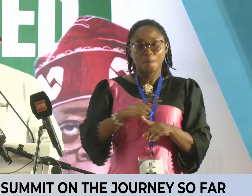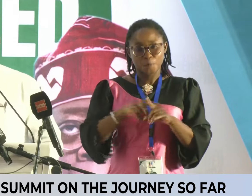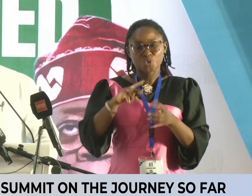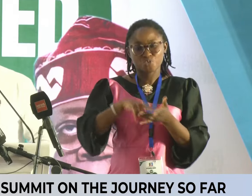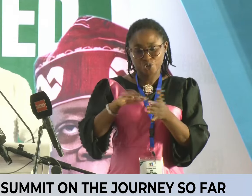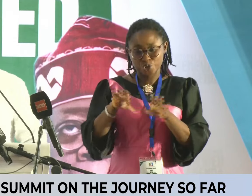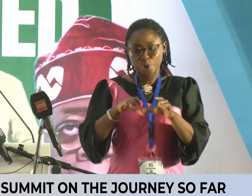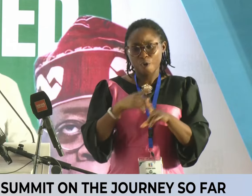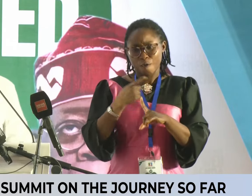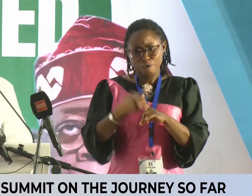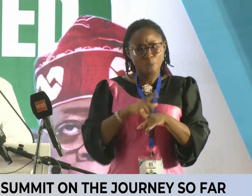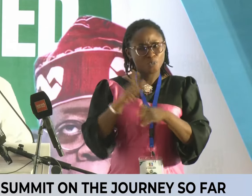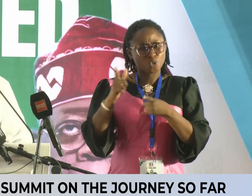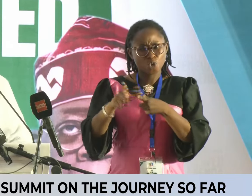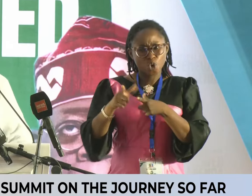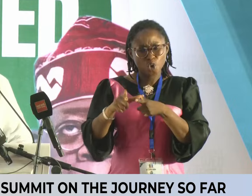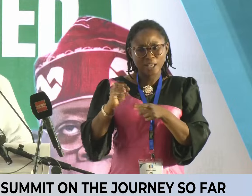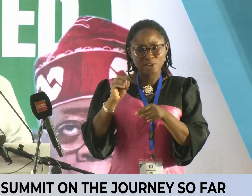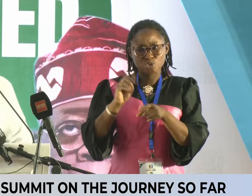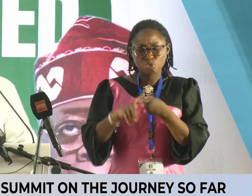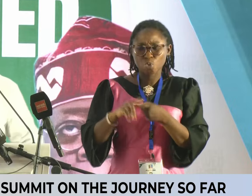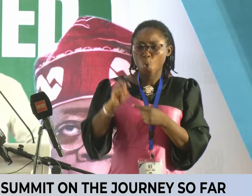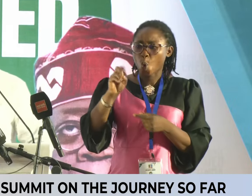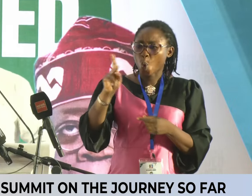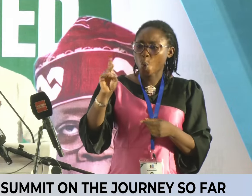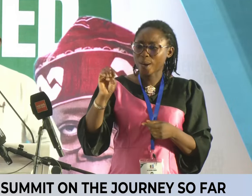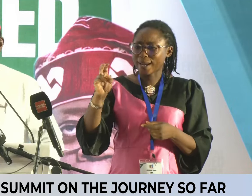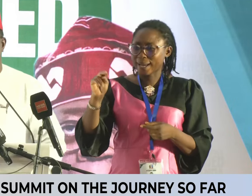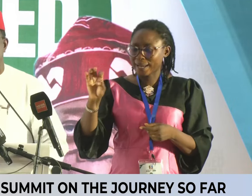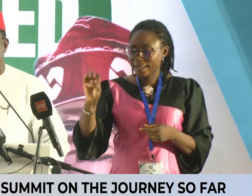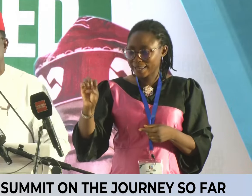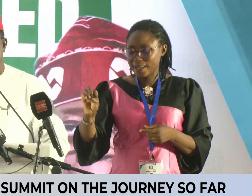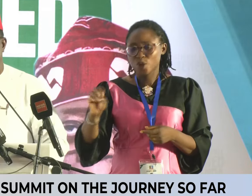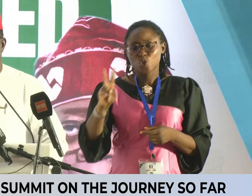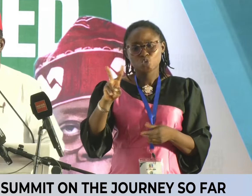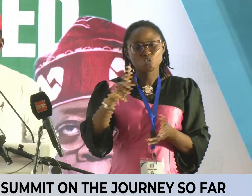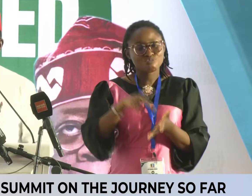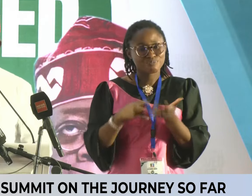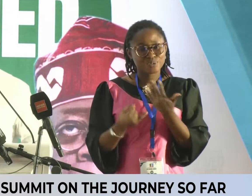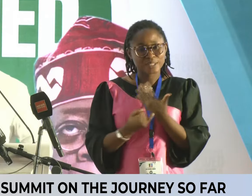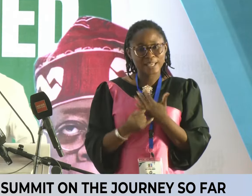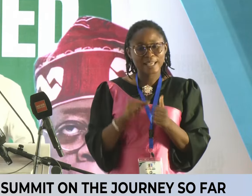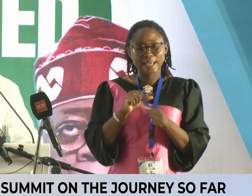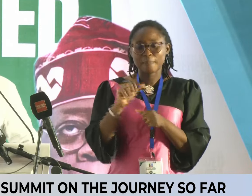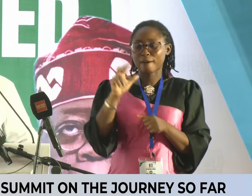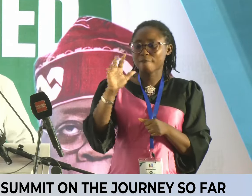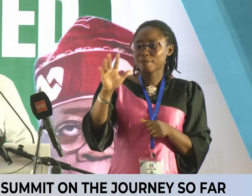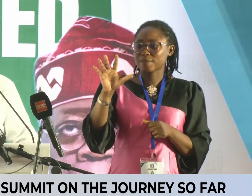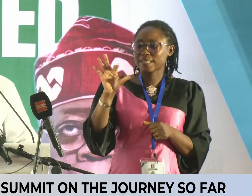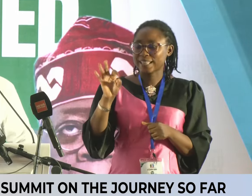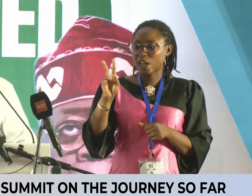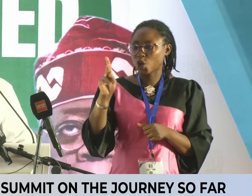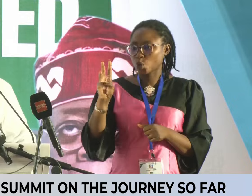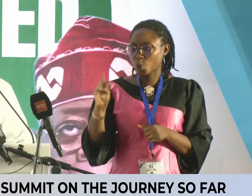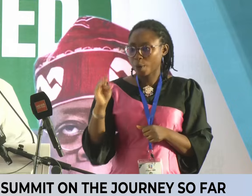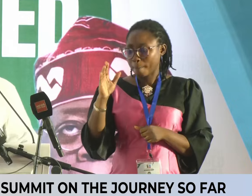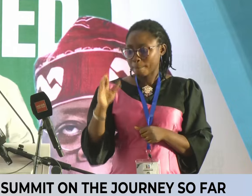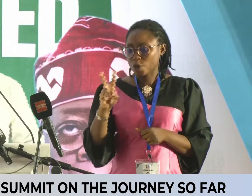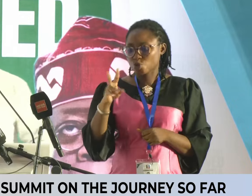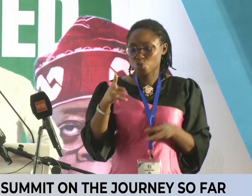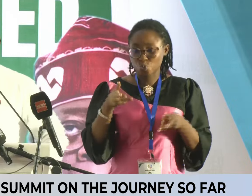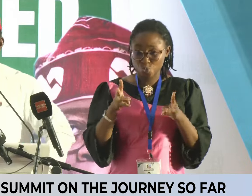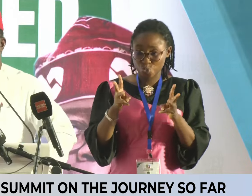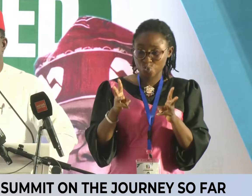Lokoja down to Kene, you have 2 projects that are ongoing there, about 59 kilometers by 2